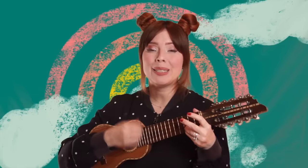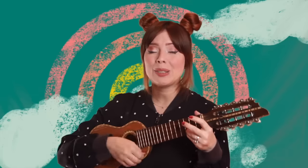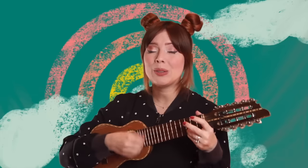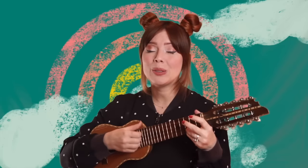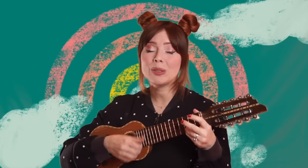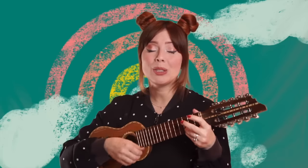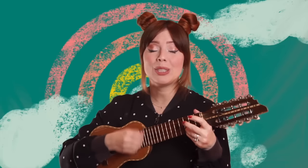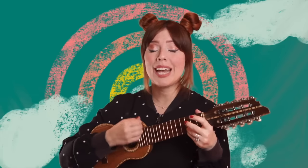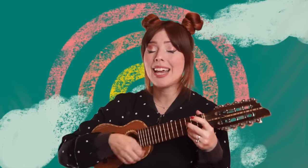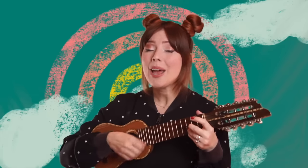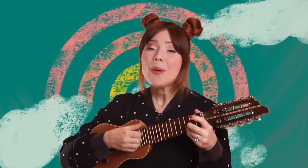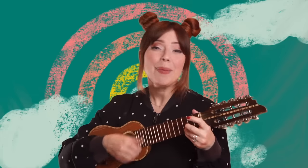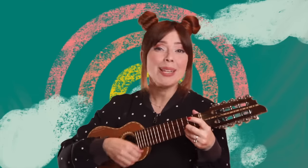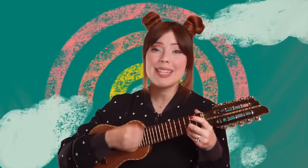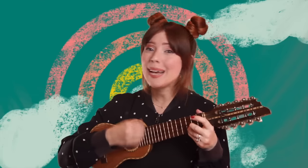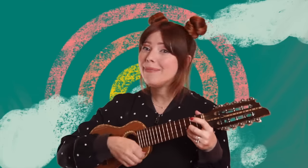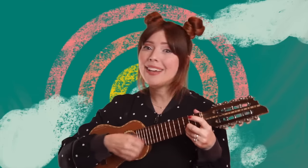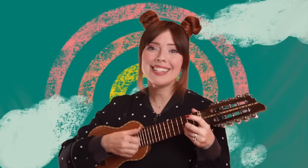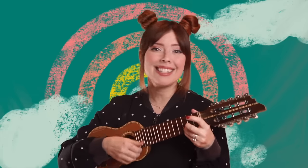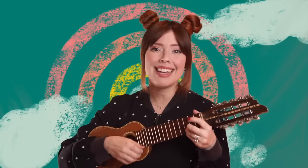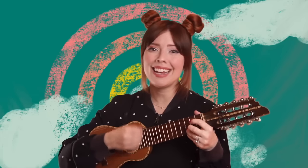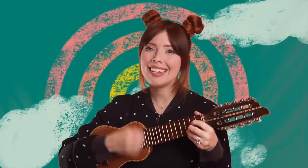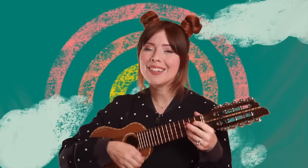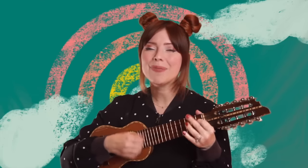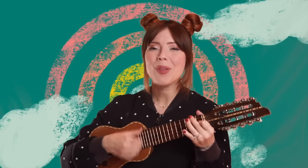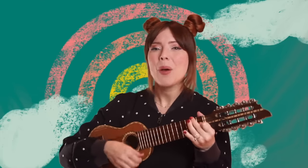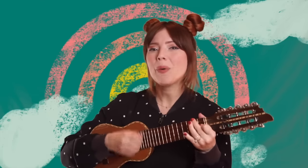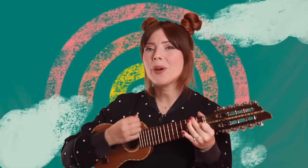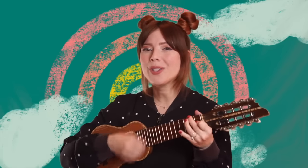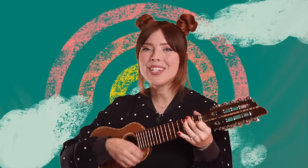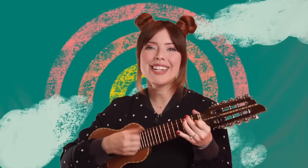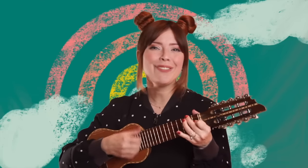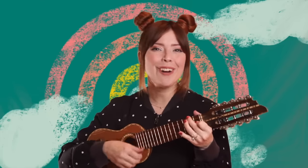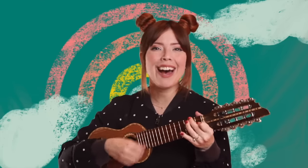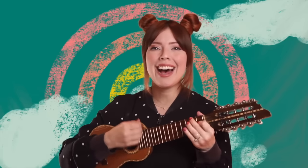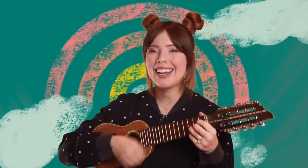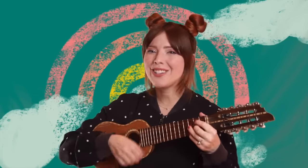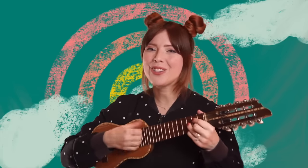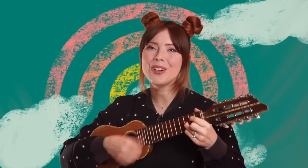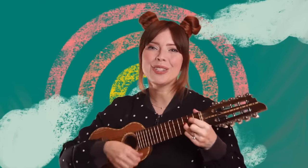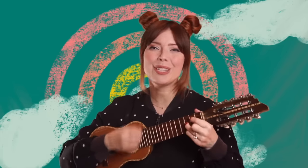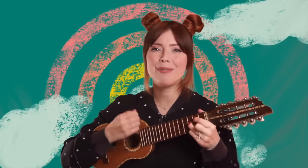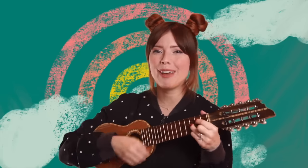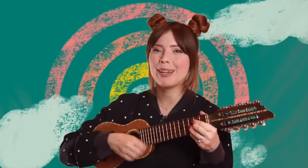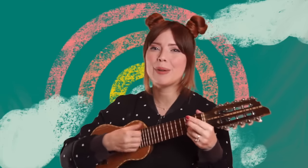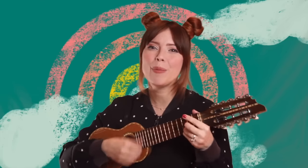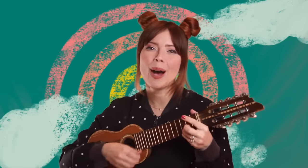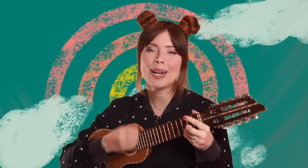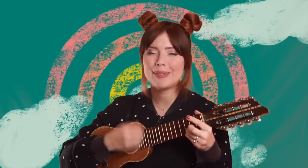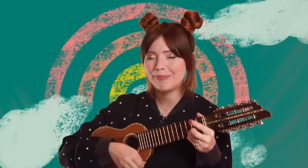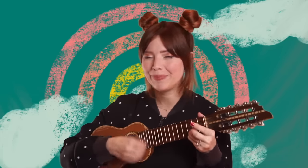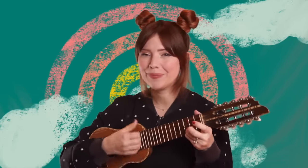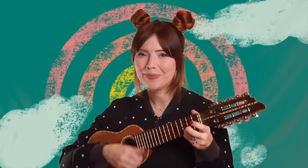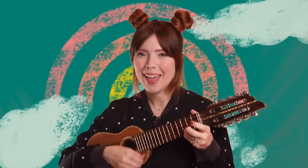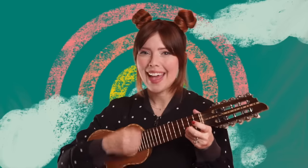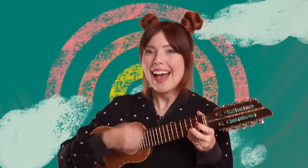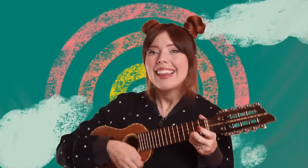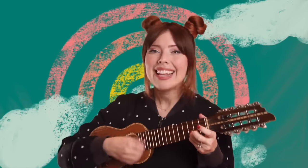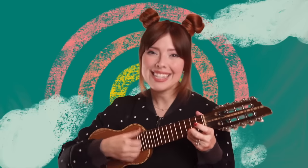Maintenant je sais mes ABC. Prochaine fois chante avec moi. Let's do